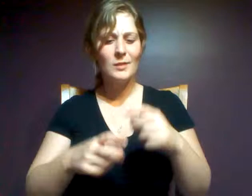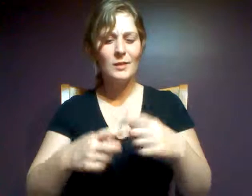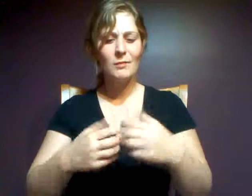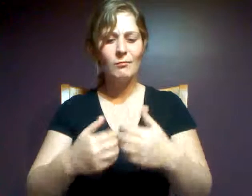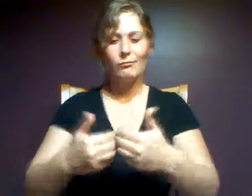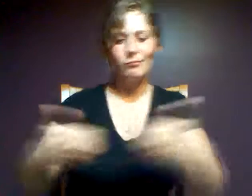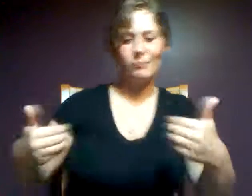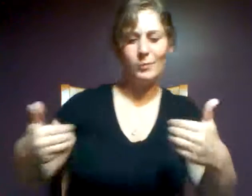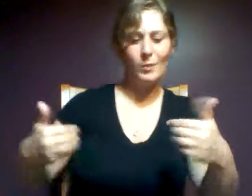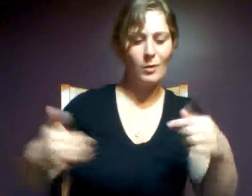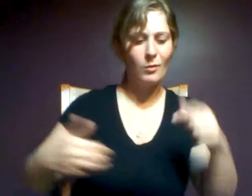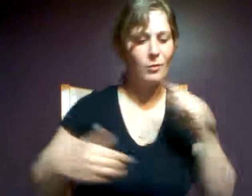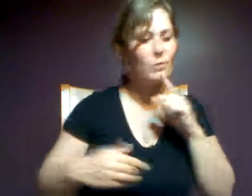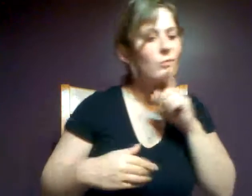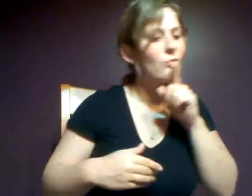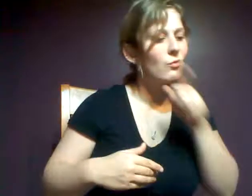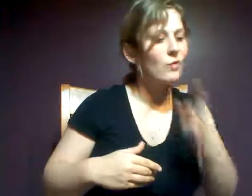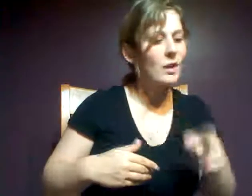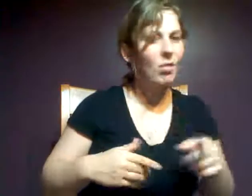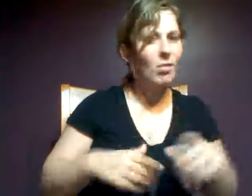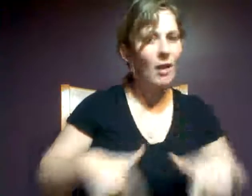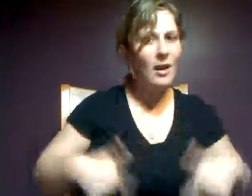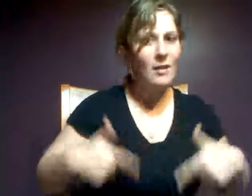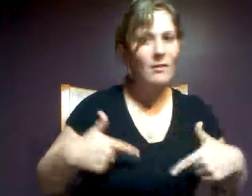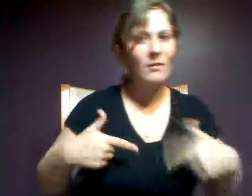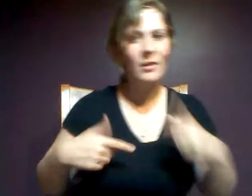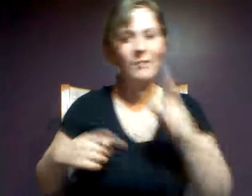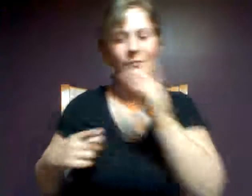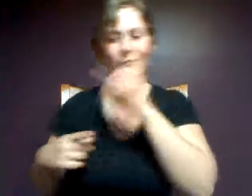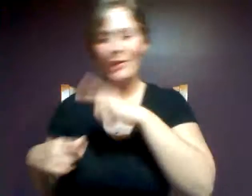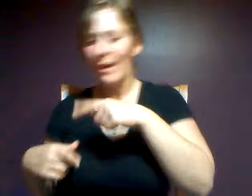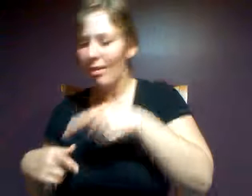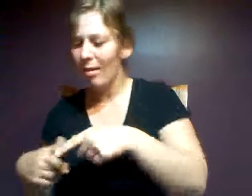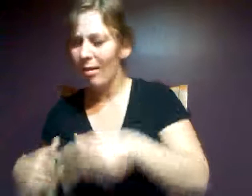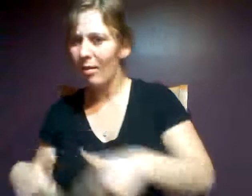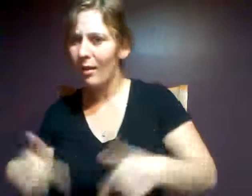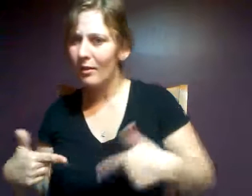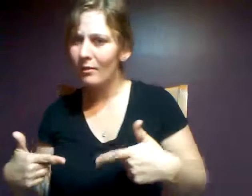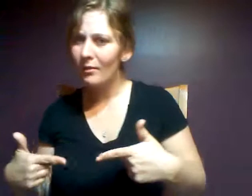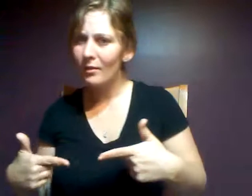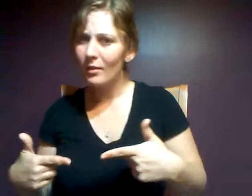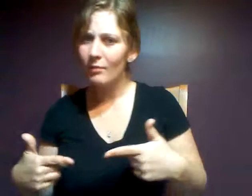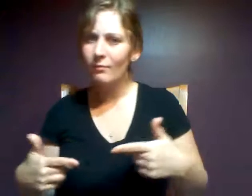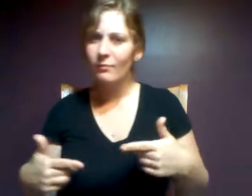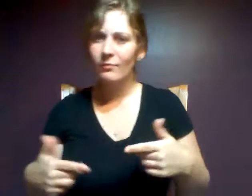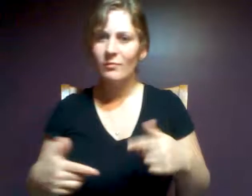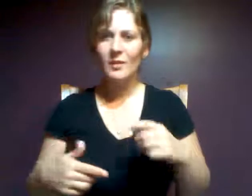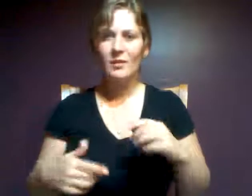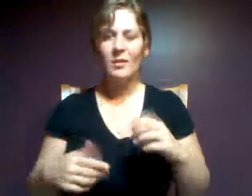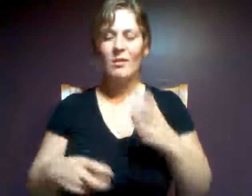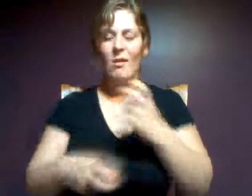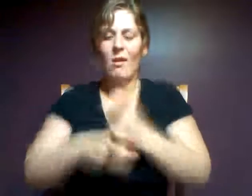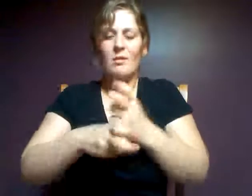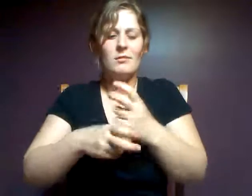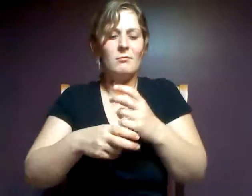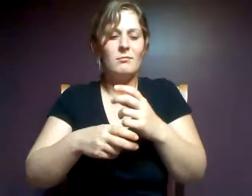hard to tell the difference between what's authentic and what's digitally manipulated. What's a highlight in someone's life versus what's